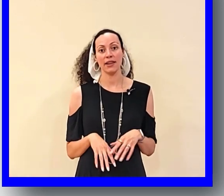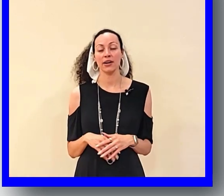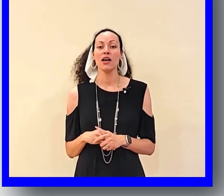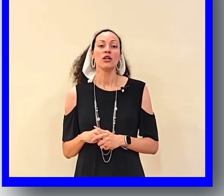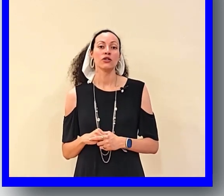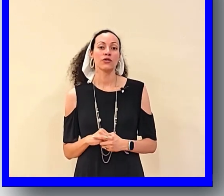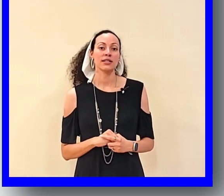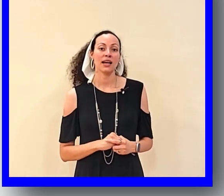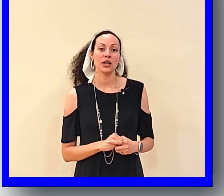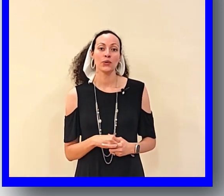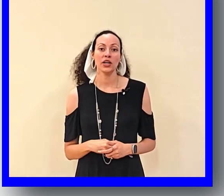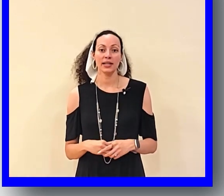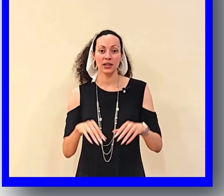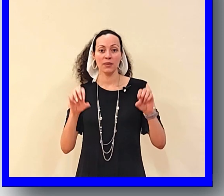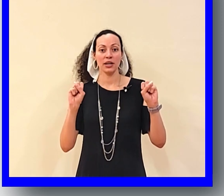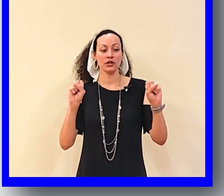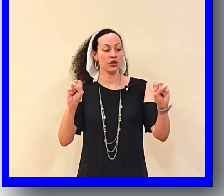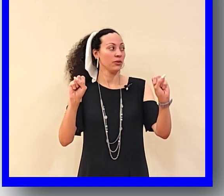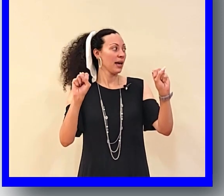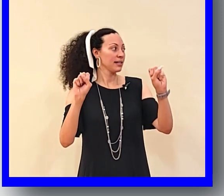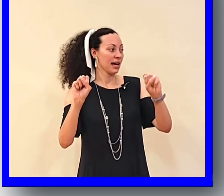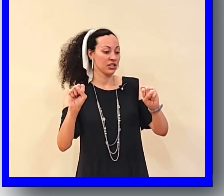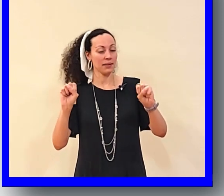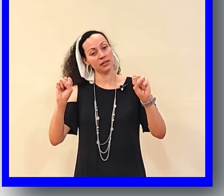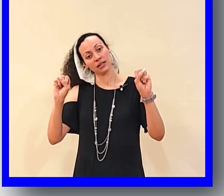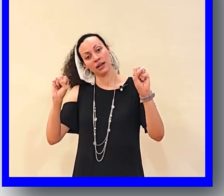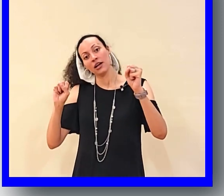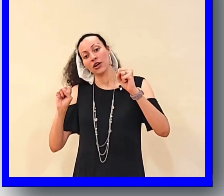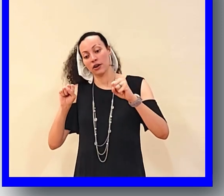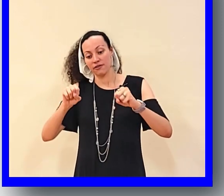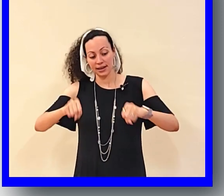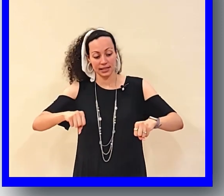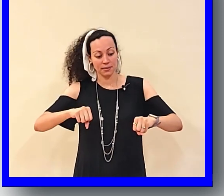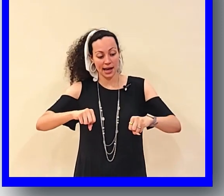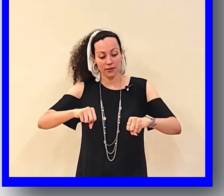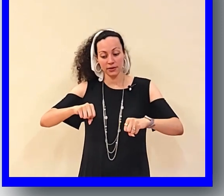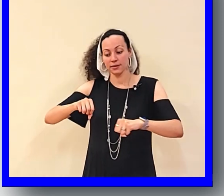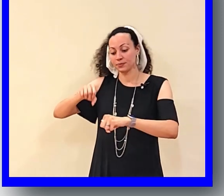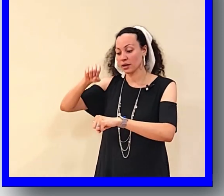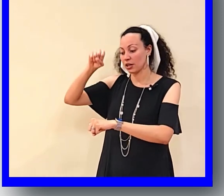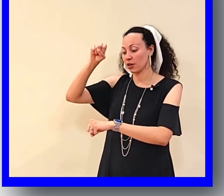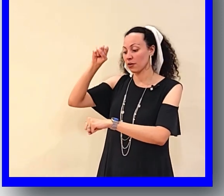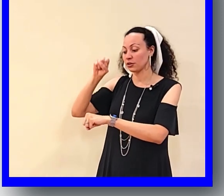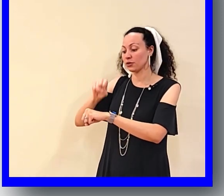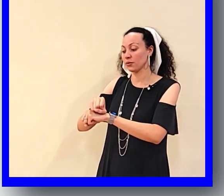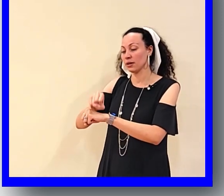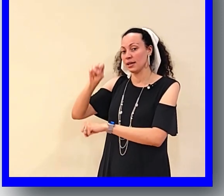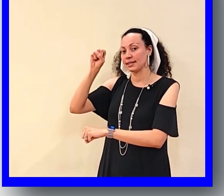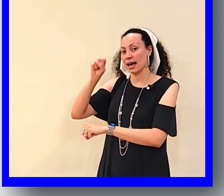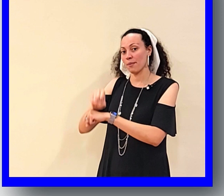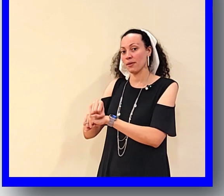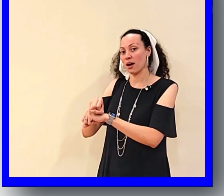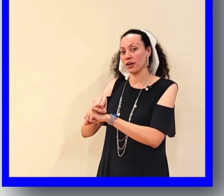used together. So for the sign work, it's going to be 2 S hand shapes. You're going to face them down and you're going